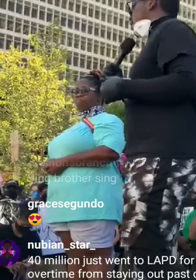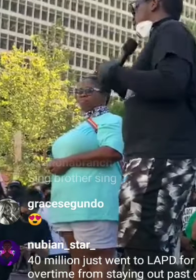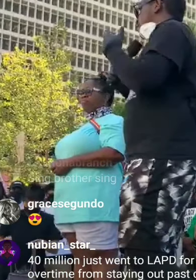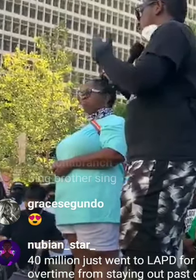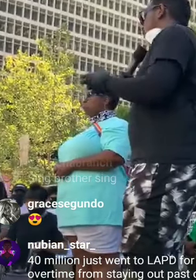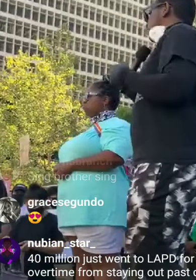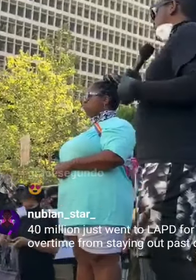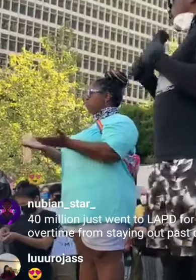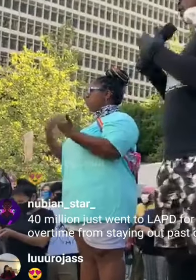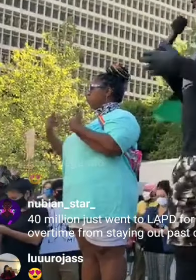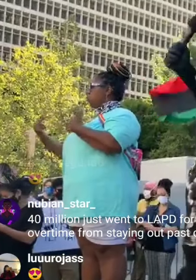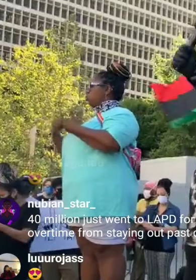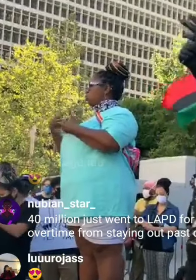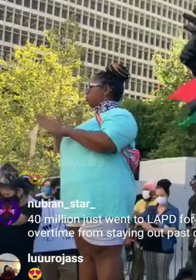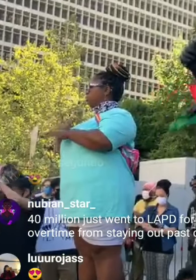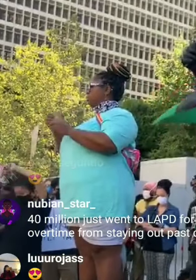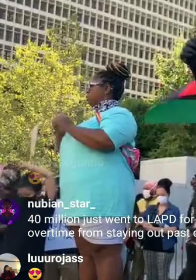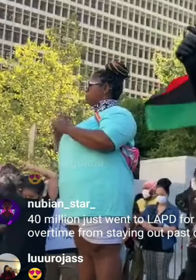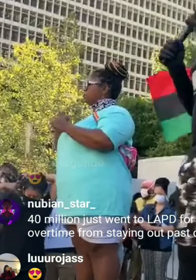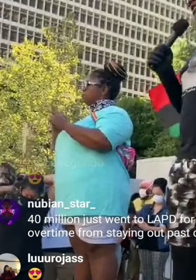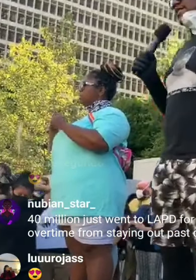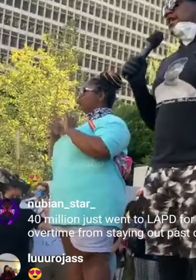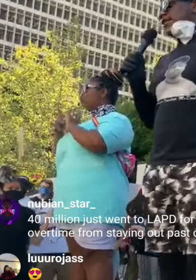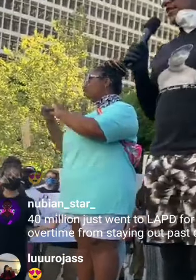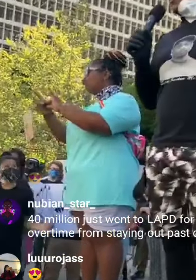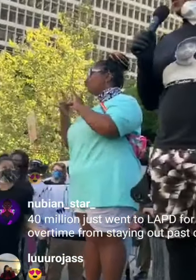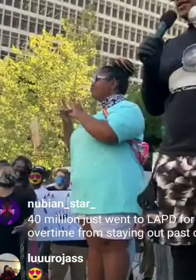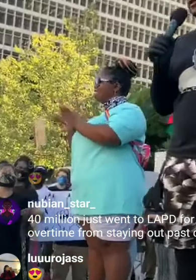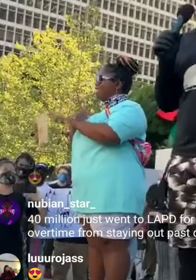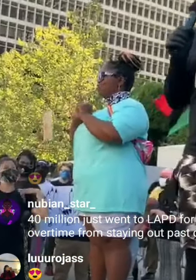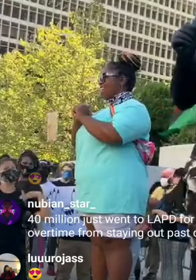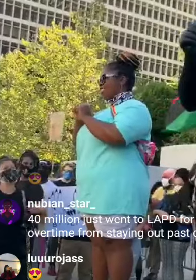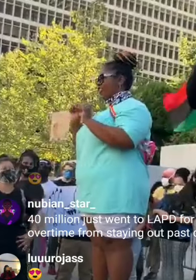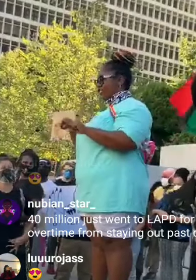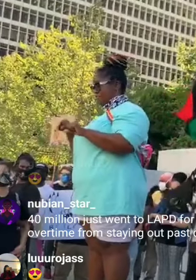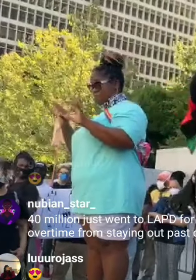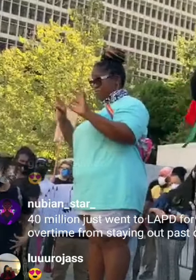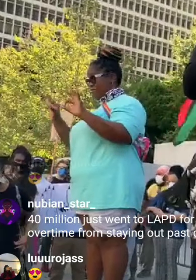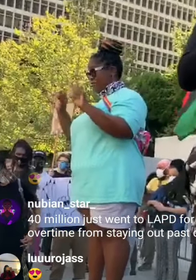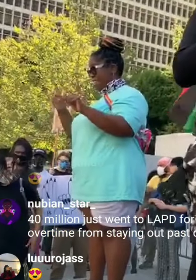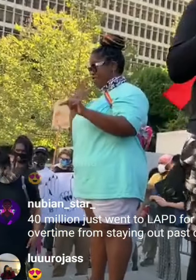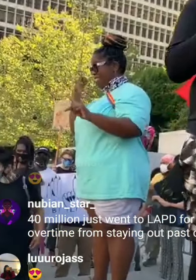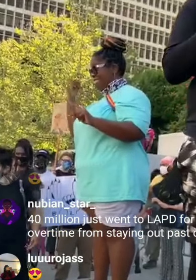join in, and I'll let you know, and then we can harmonize, we can sing together. Sound like a good idea?